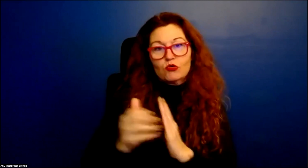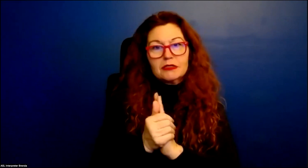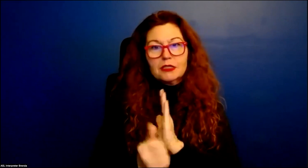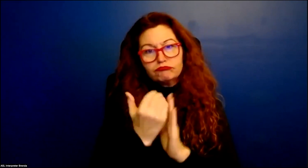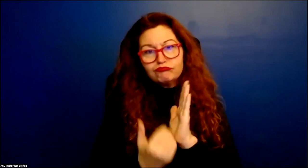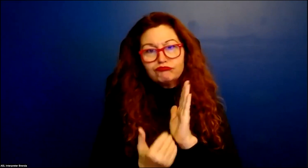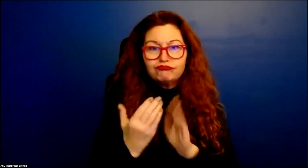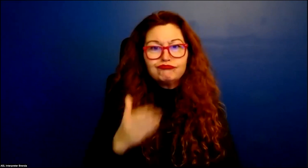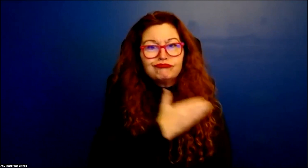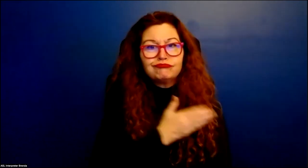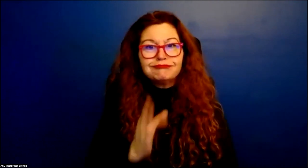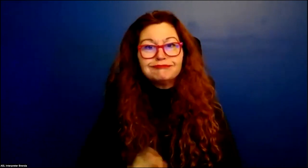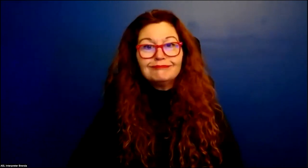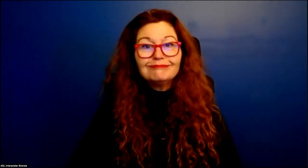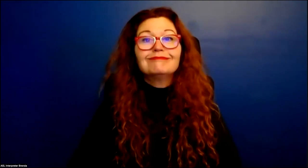Thank you, Alex.